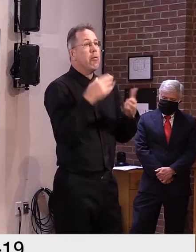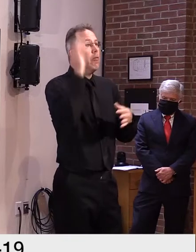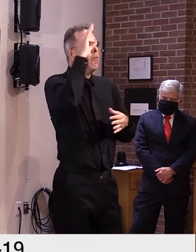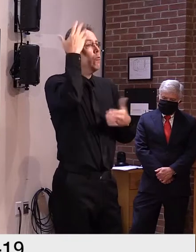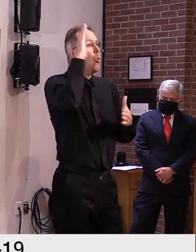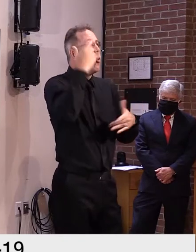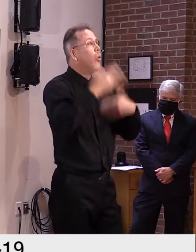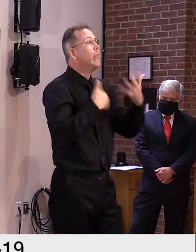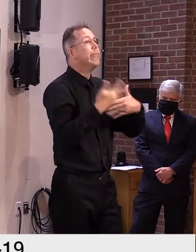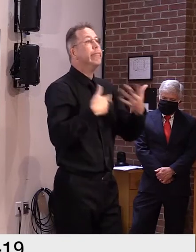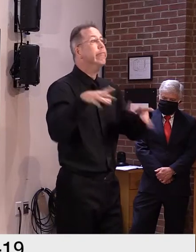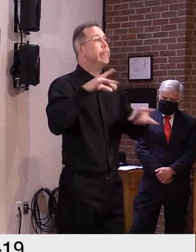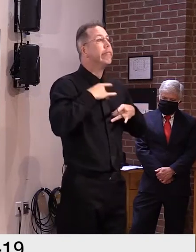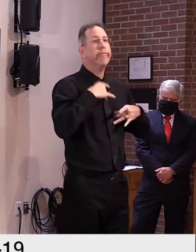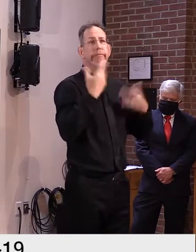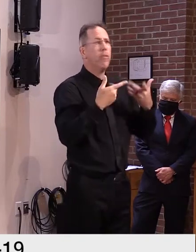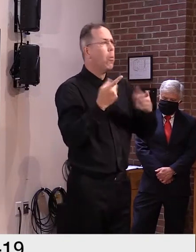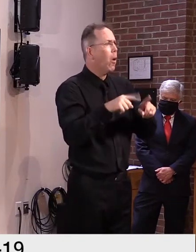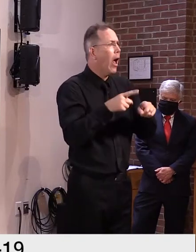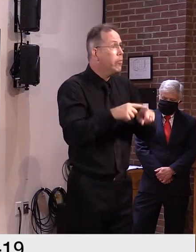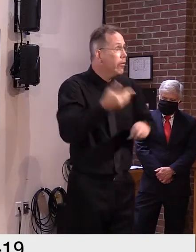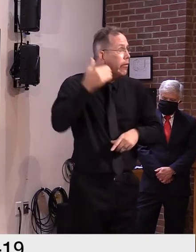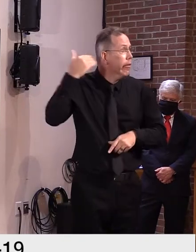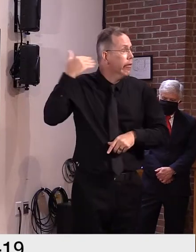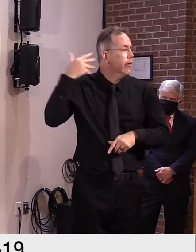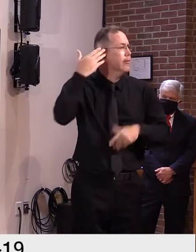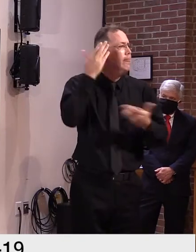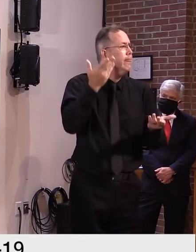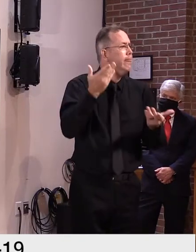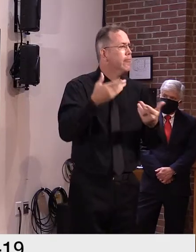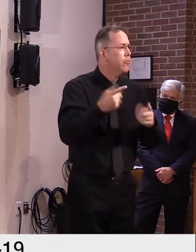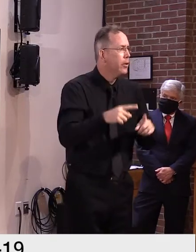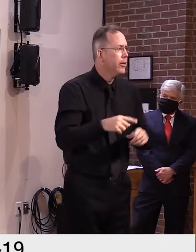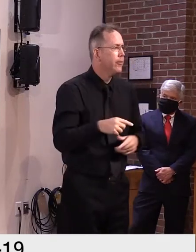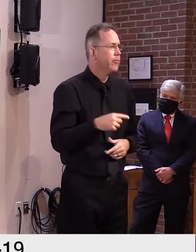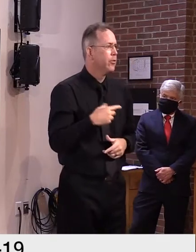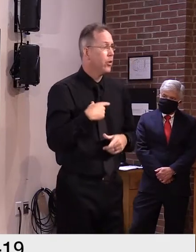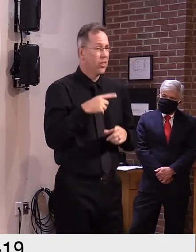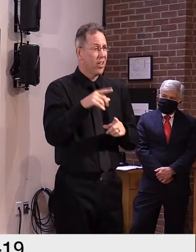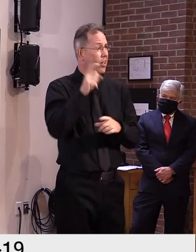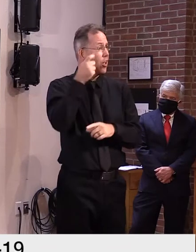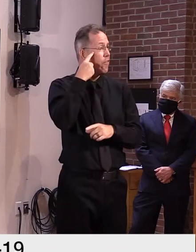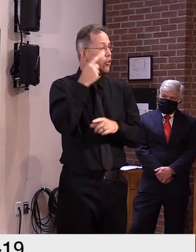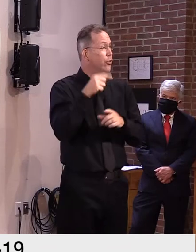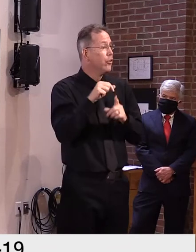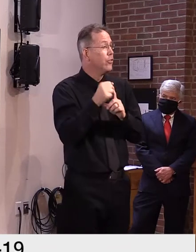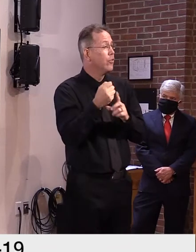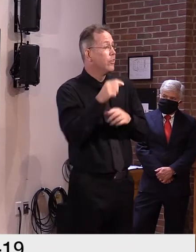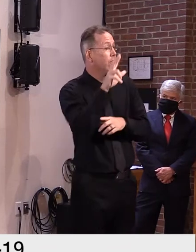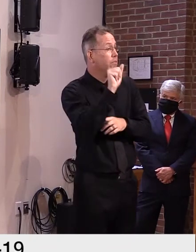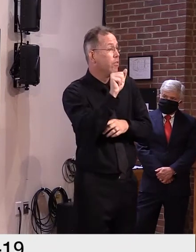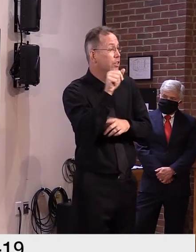So I don't know much about the circumstances of the governor of Virginia in terms of